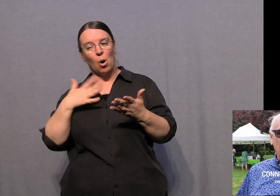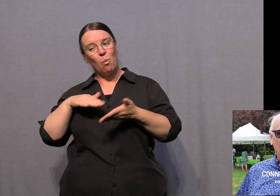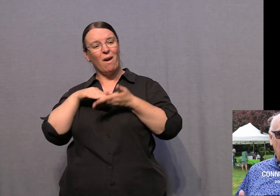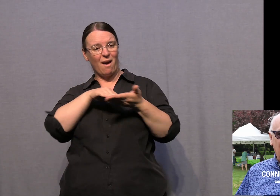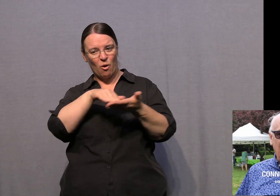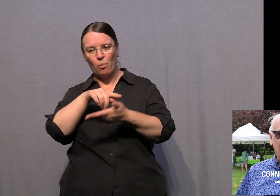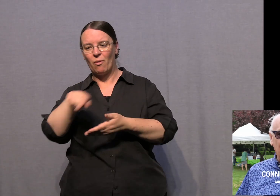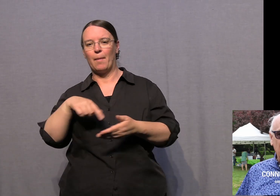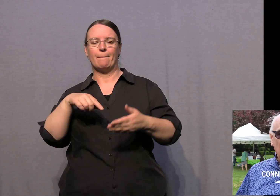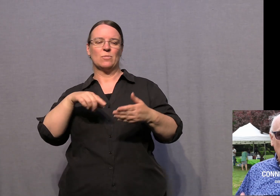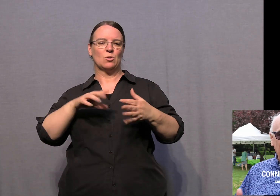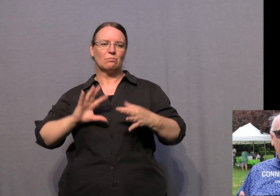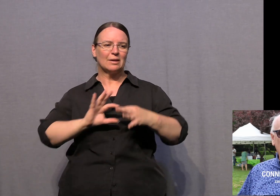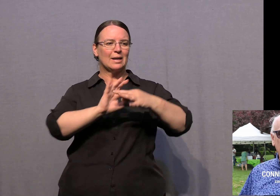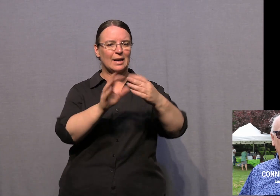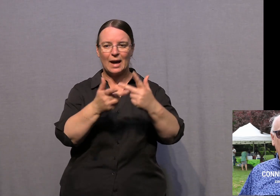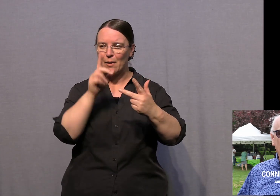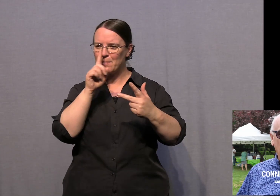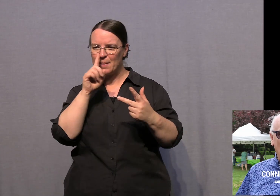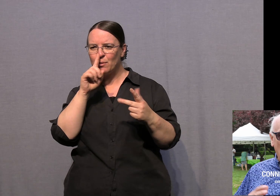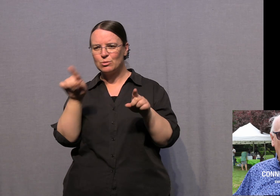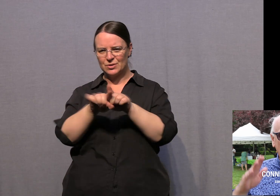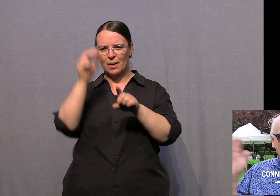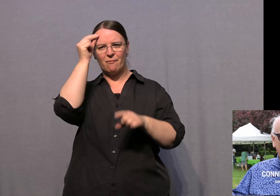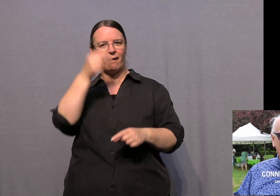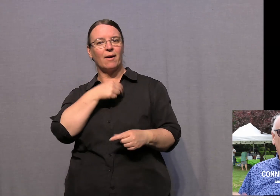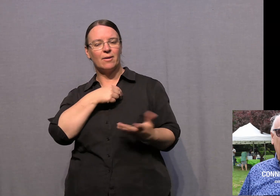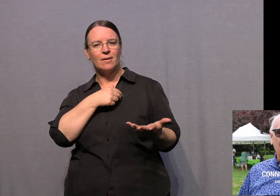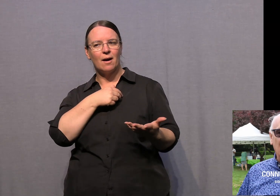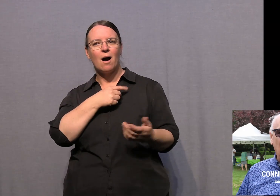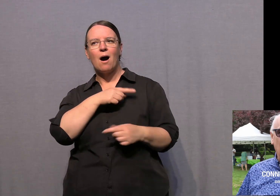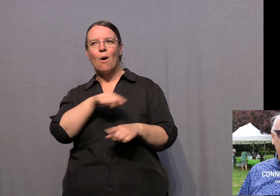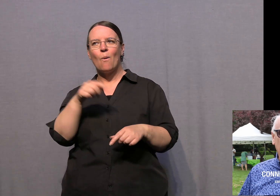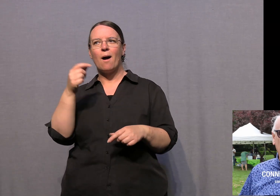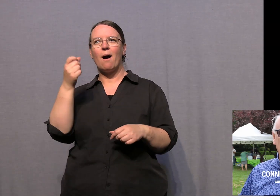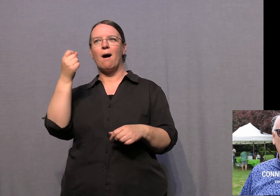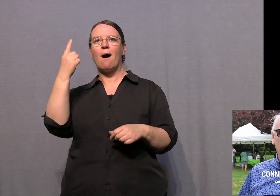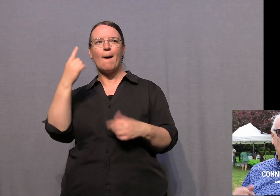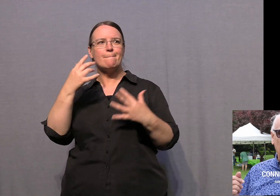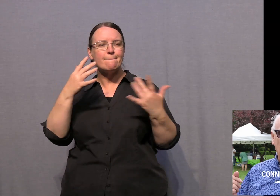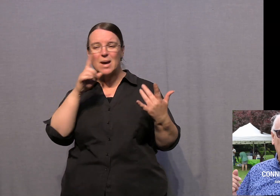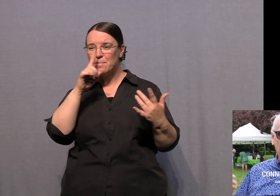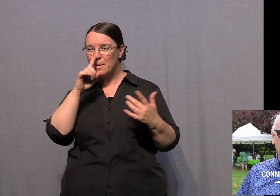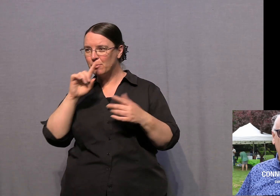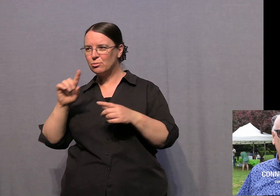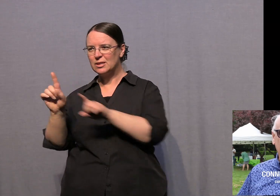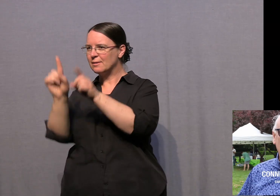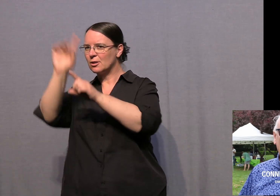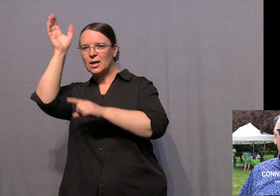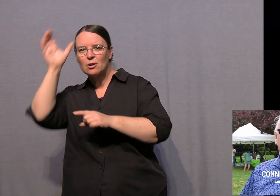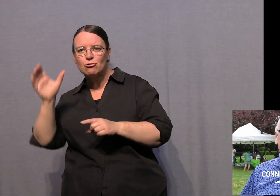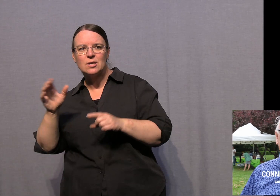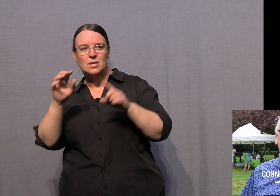other people of like faith. We've actually found that there are a lot of people out there from different nations and from who are